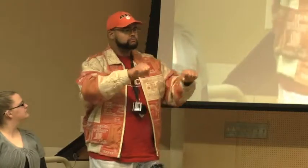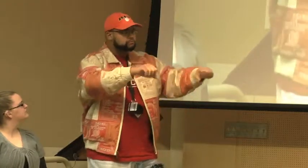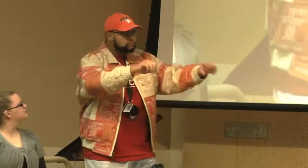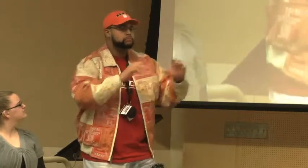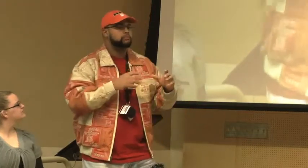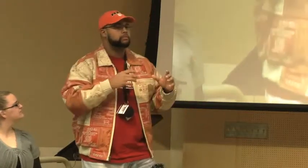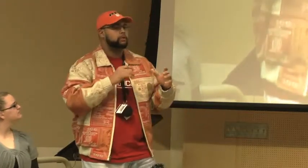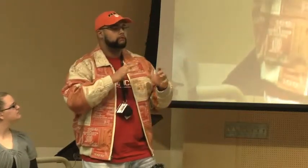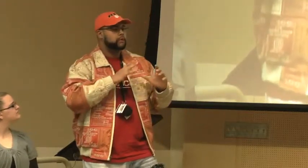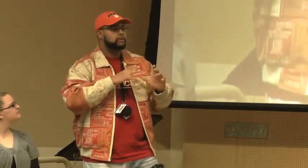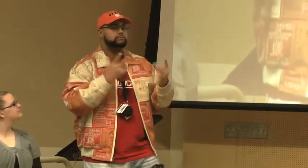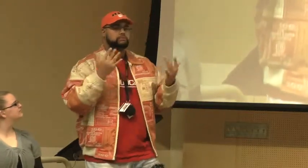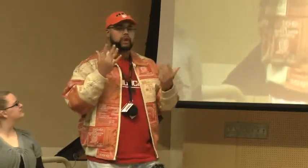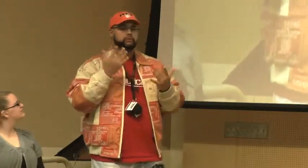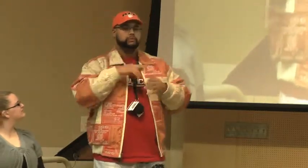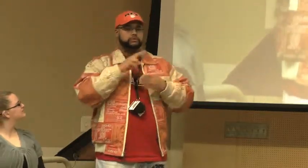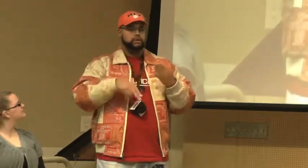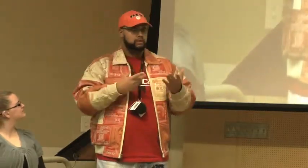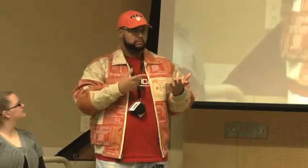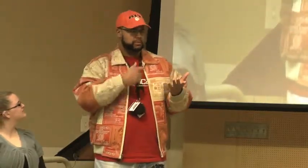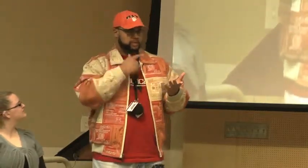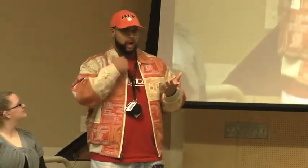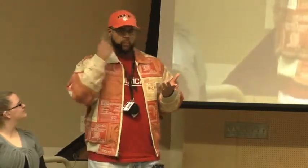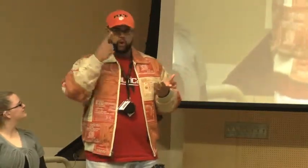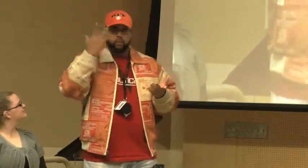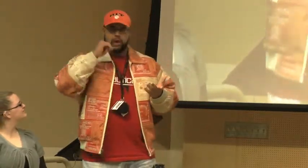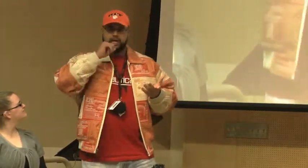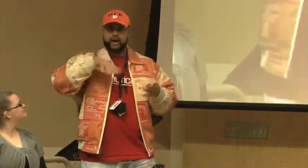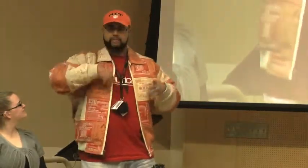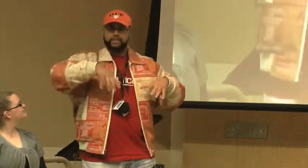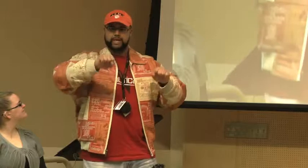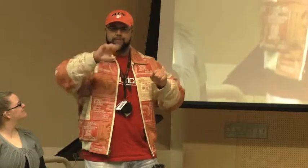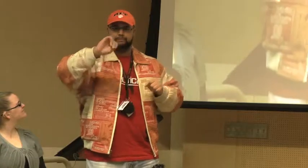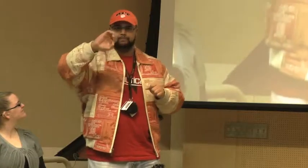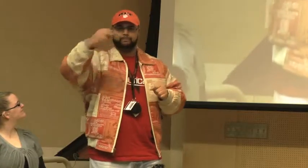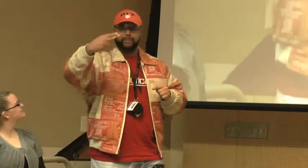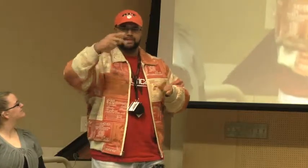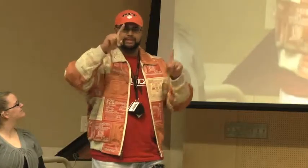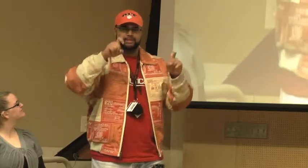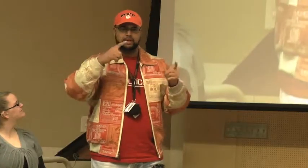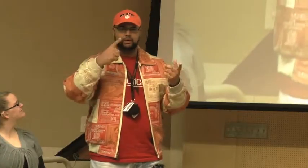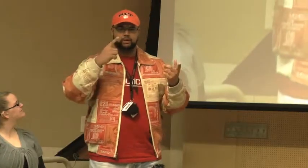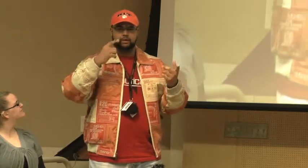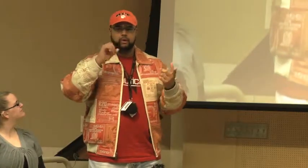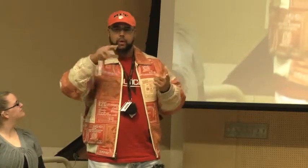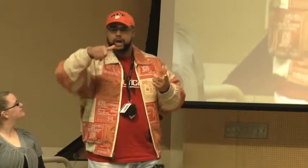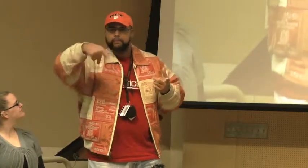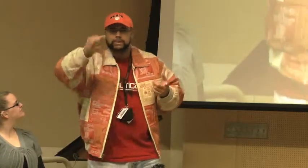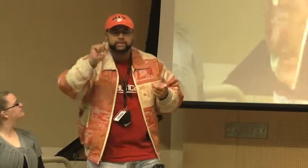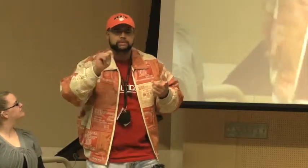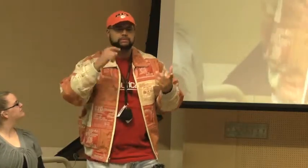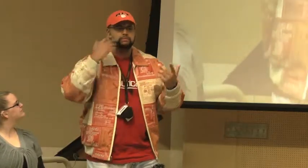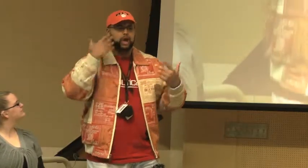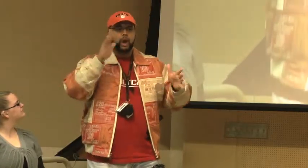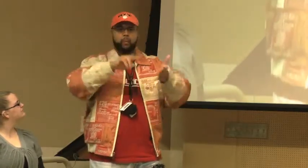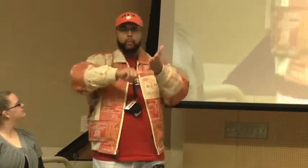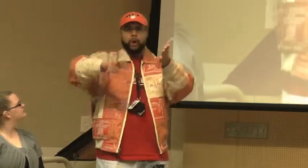I took the test, like she said, I took all these tests, it was fine for the program, but I wonder why not take the Michigan test or